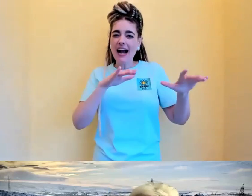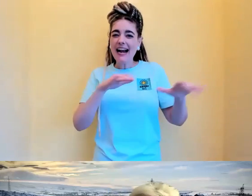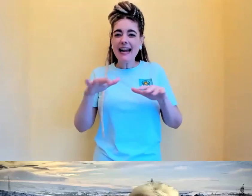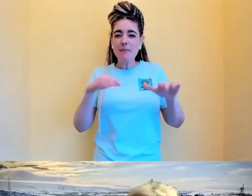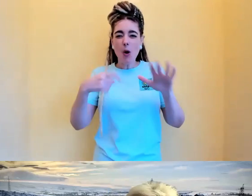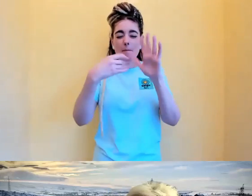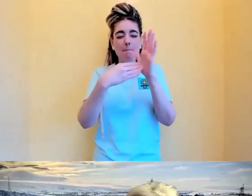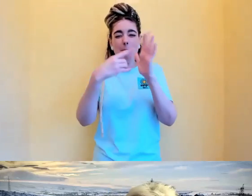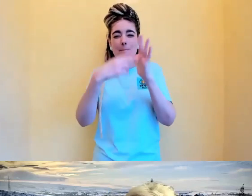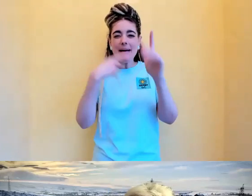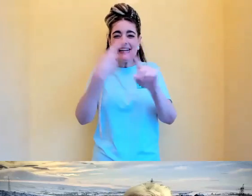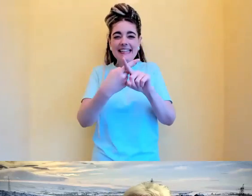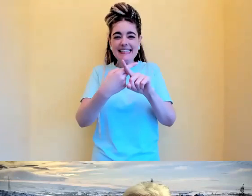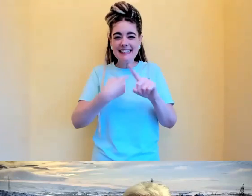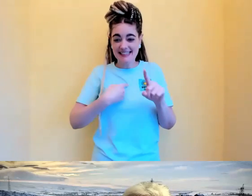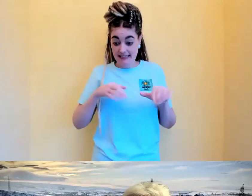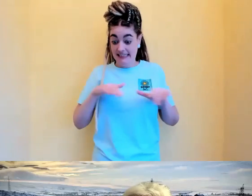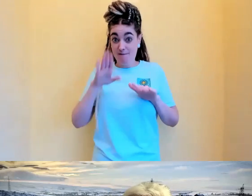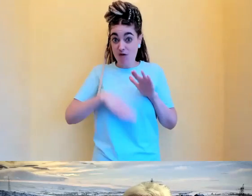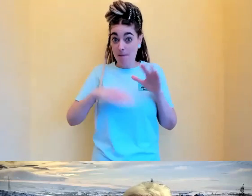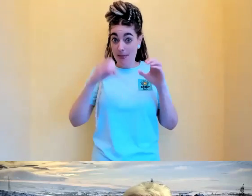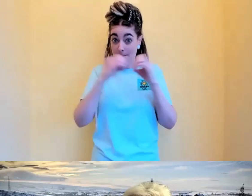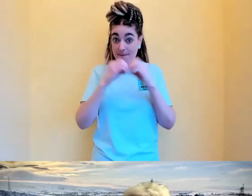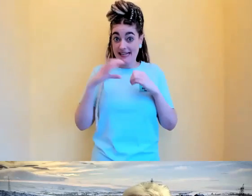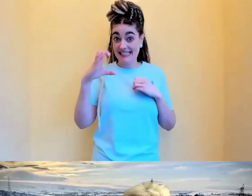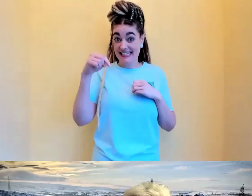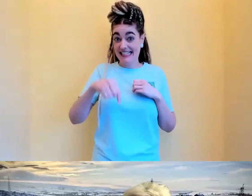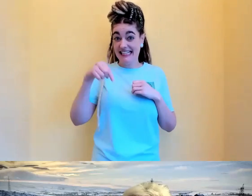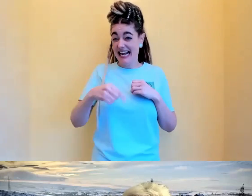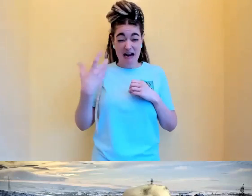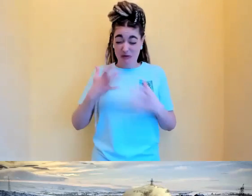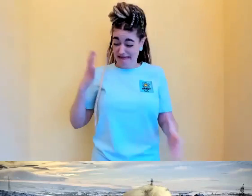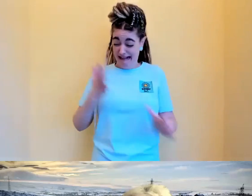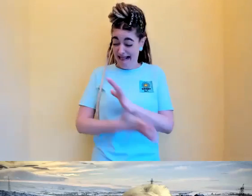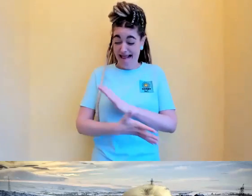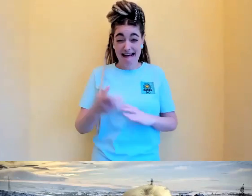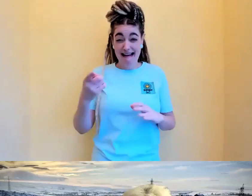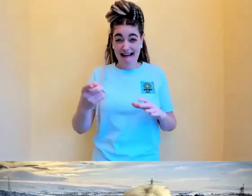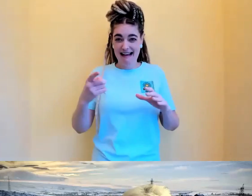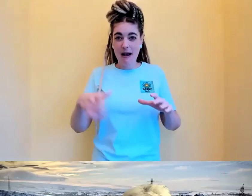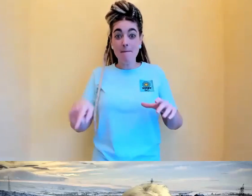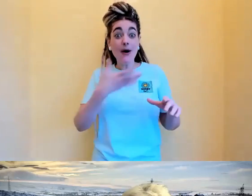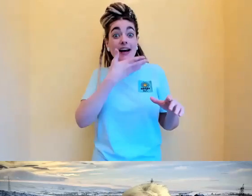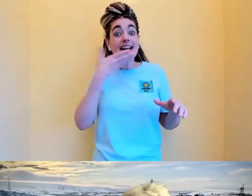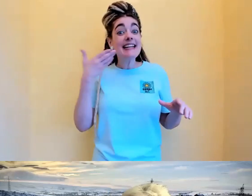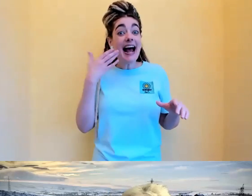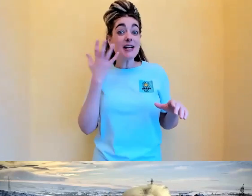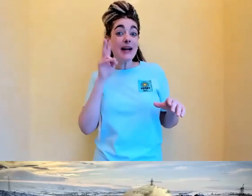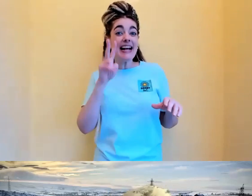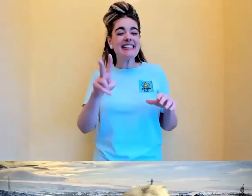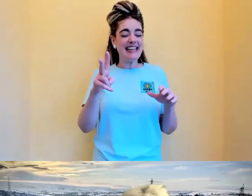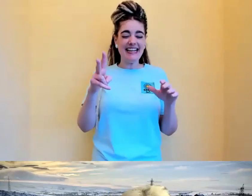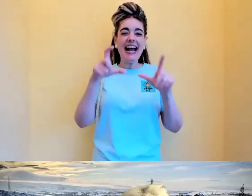the one that used to be at the BBC because it was so badly battered. But it's quite nice whenever I see it being played by David Bowie's band